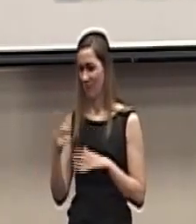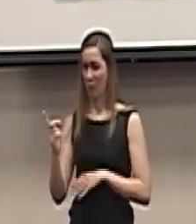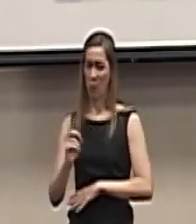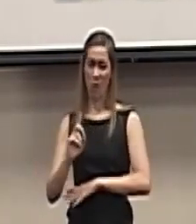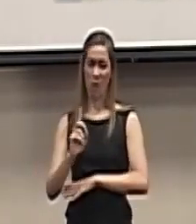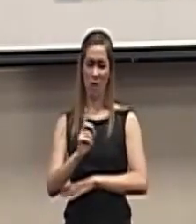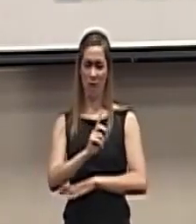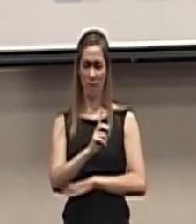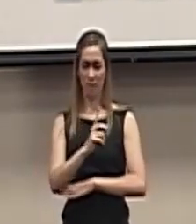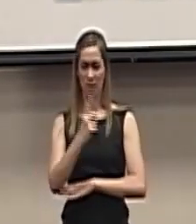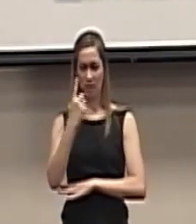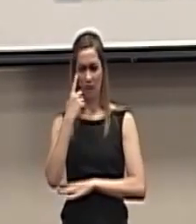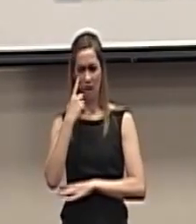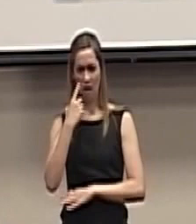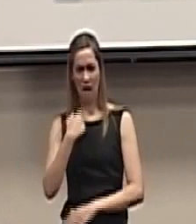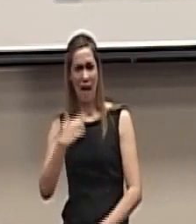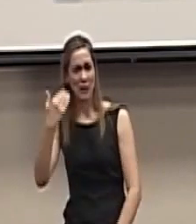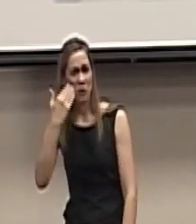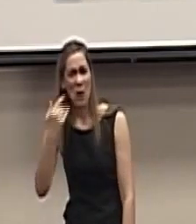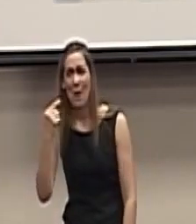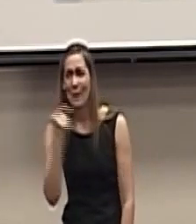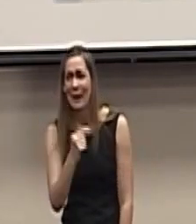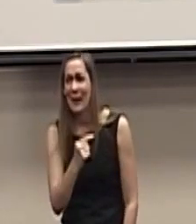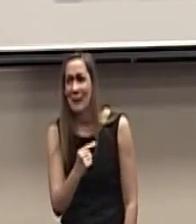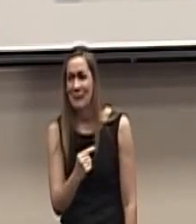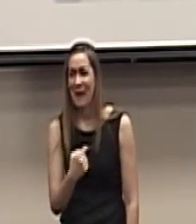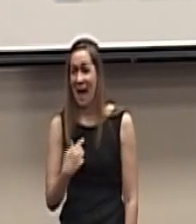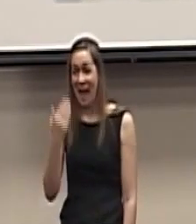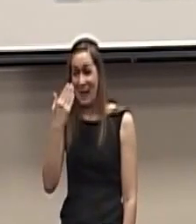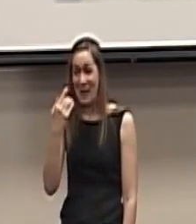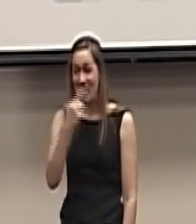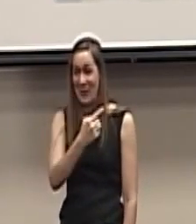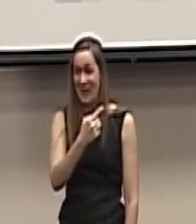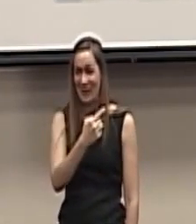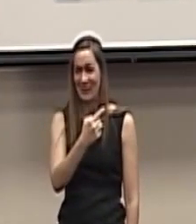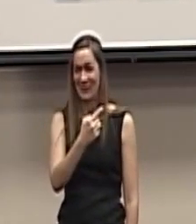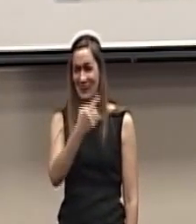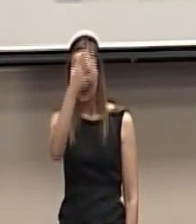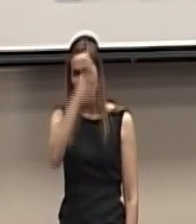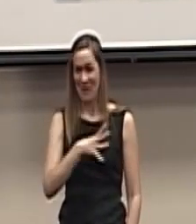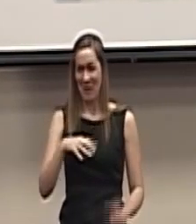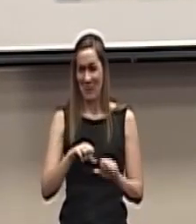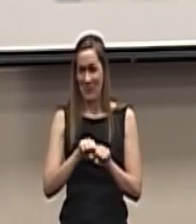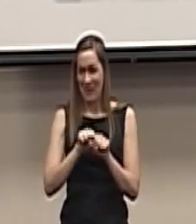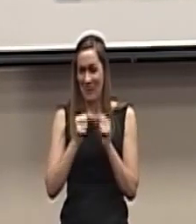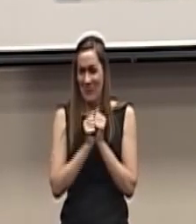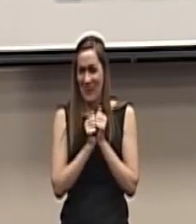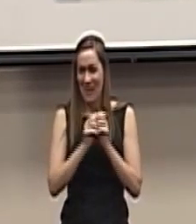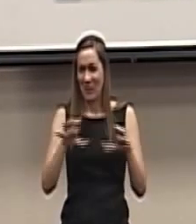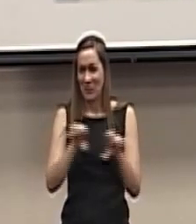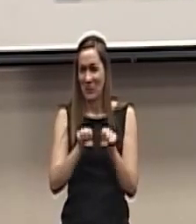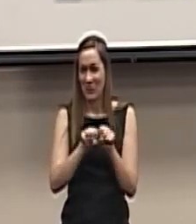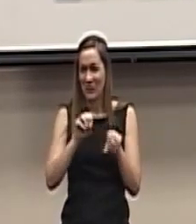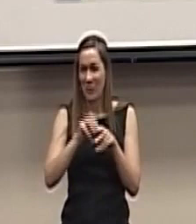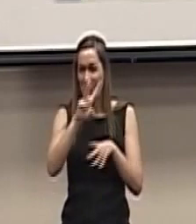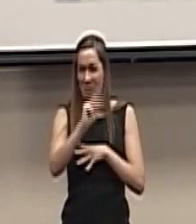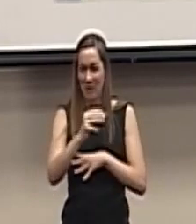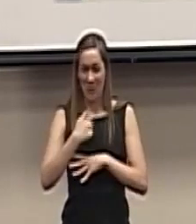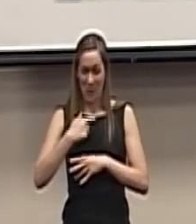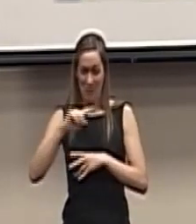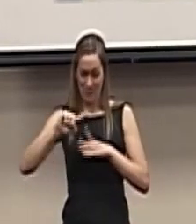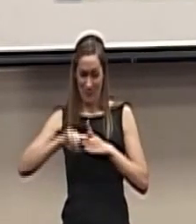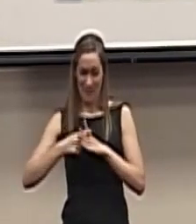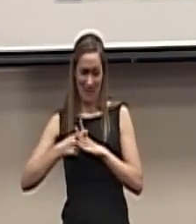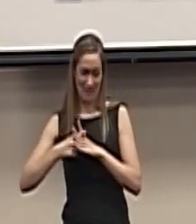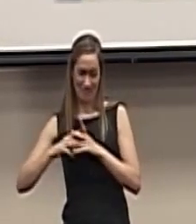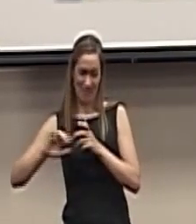off, I'm like, I know that guy. I know that guy without shoes on in Walmart. So I start chasing after him.